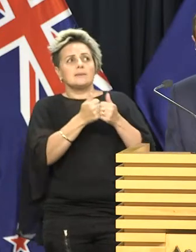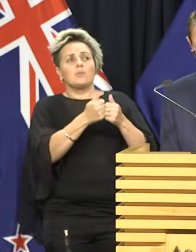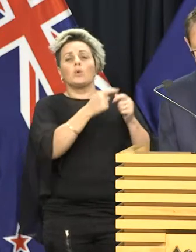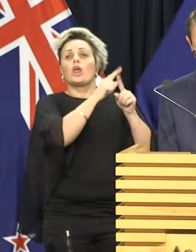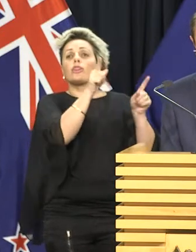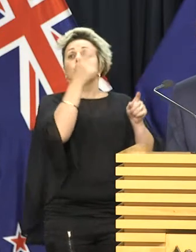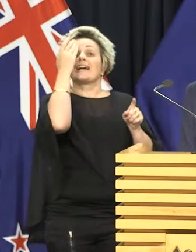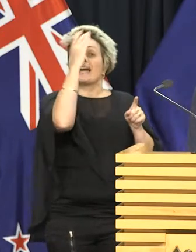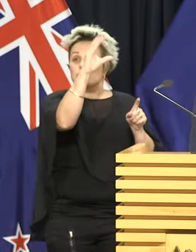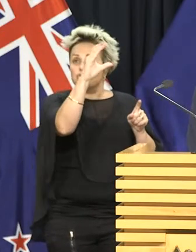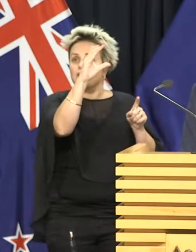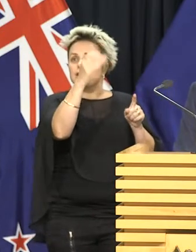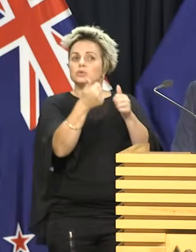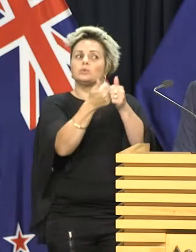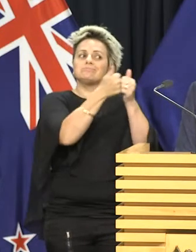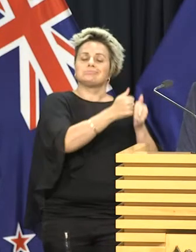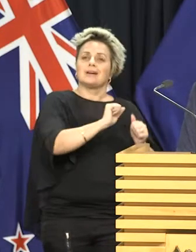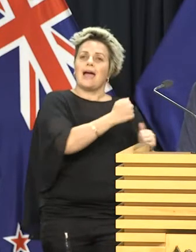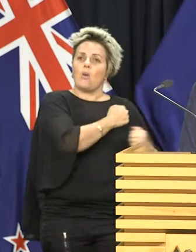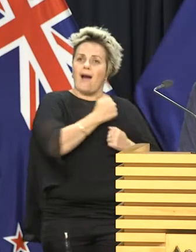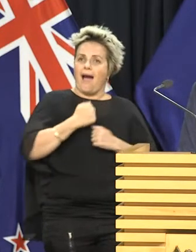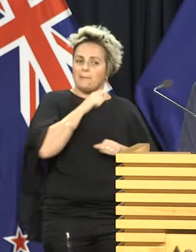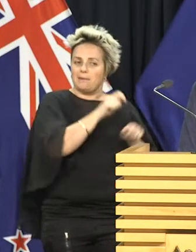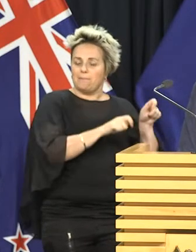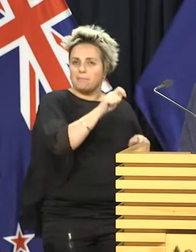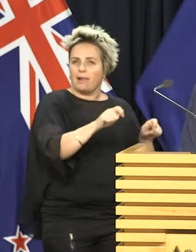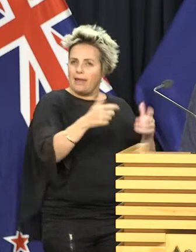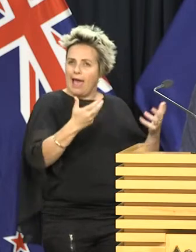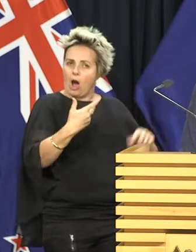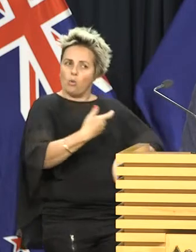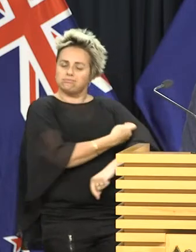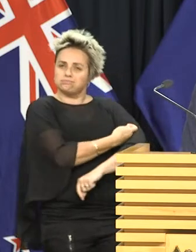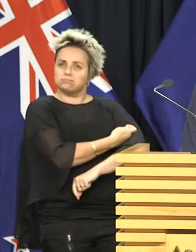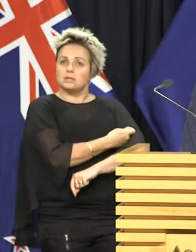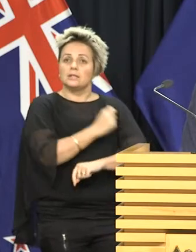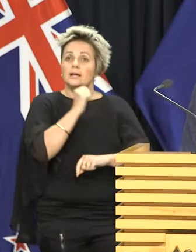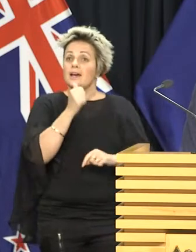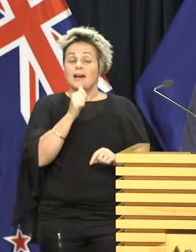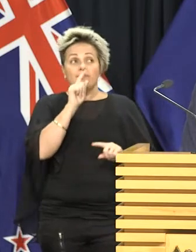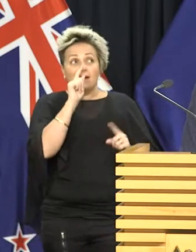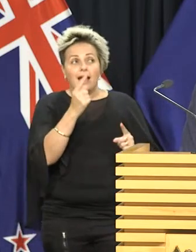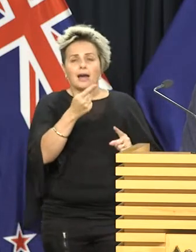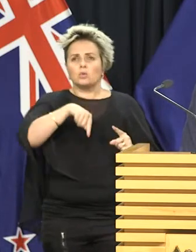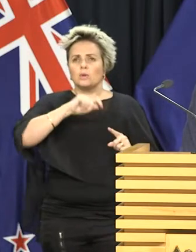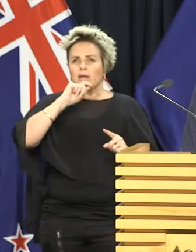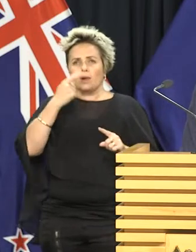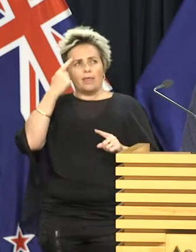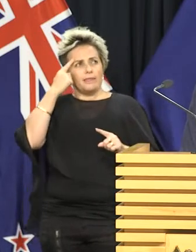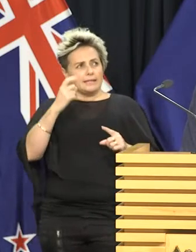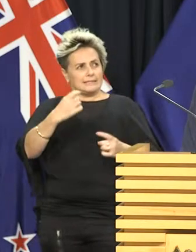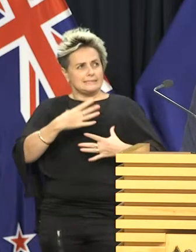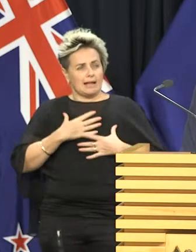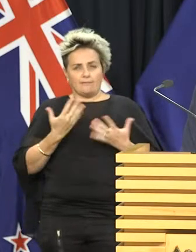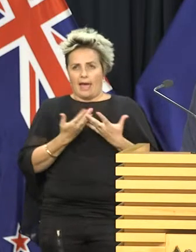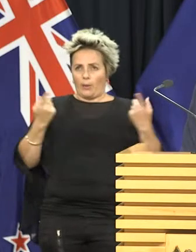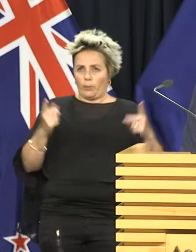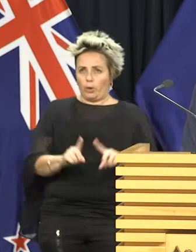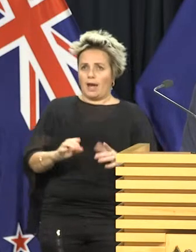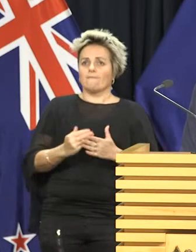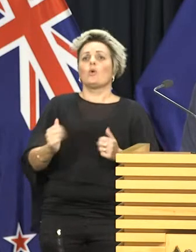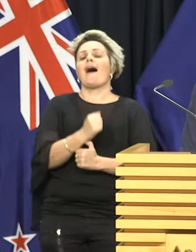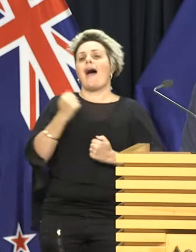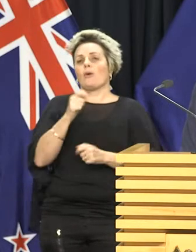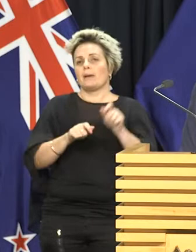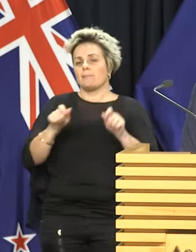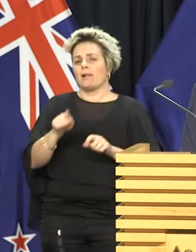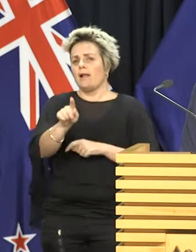defence personnel to get vaccinated. And if that can't happen, then of course we'll look towards how we'll do that for ourselves, for our own people. Do you